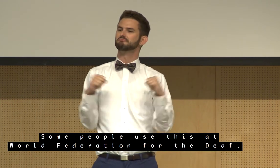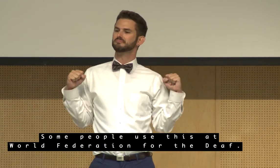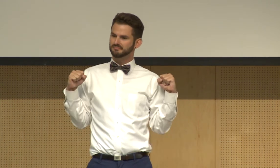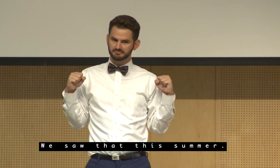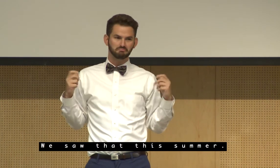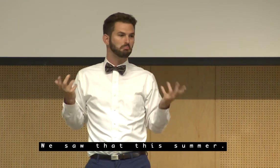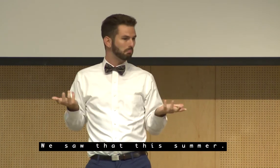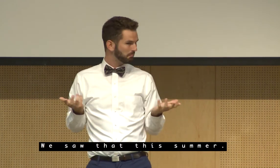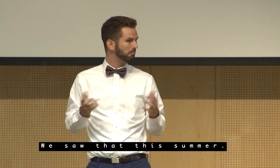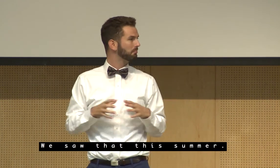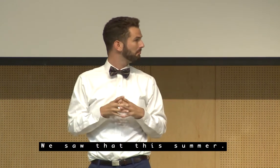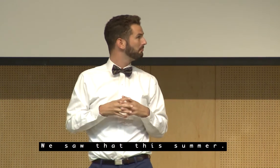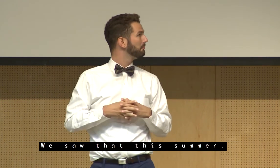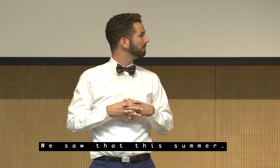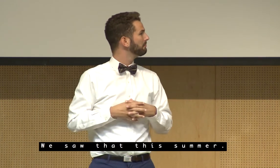the Deaf. We saw that this summer.